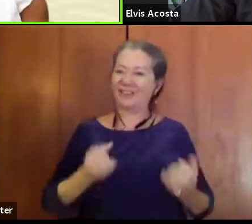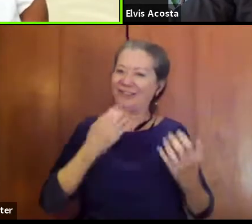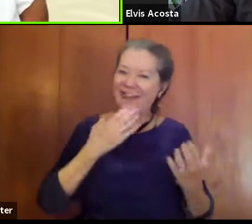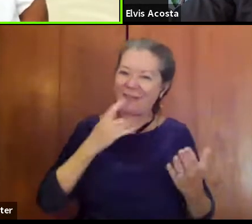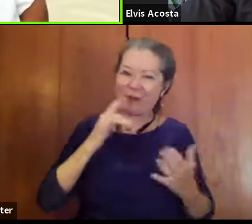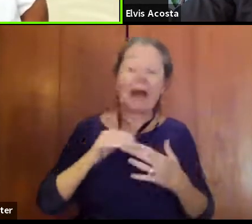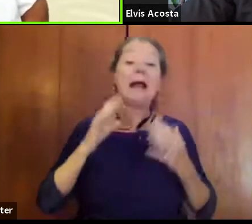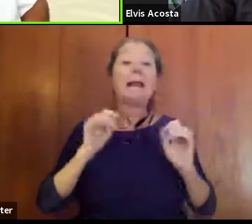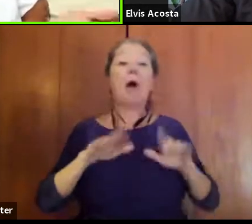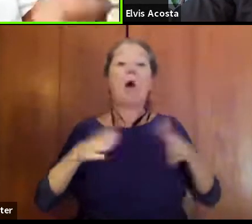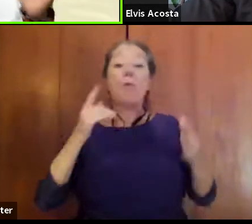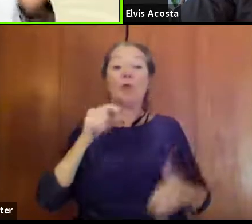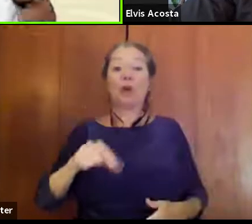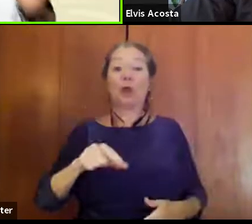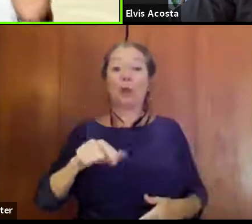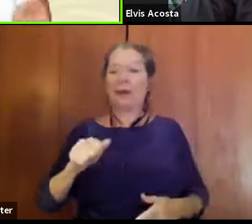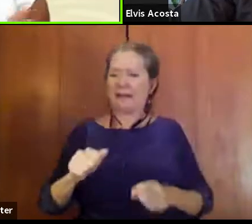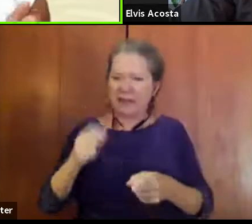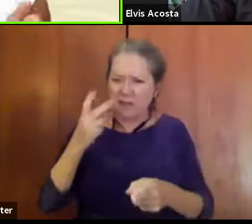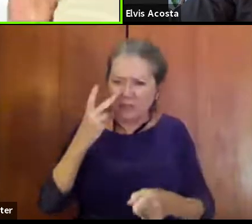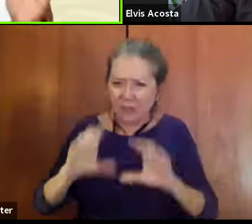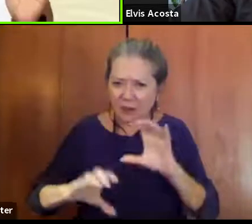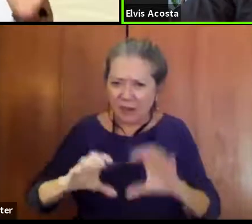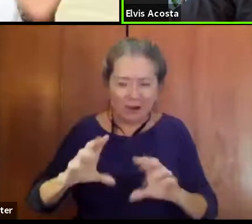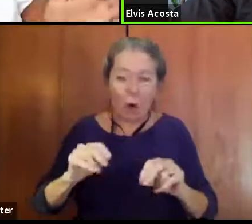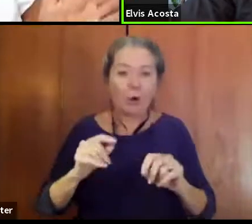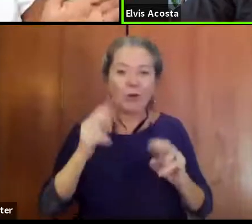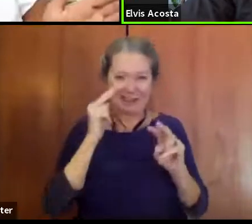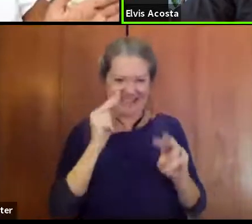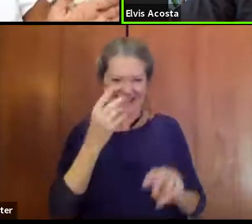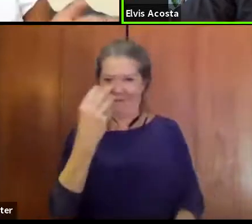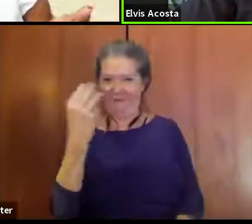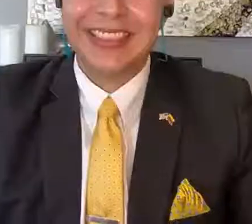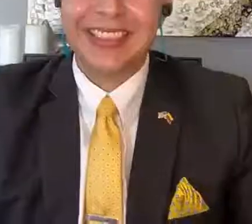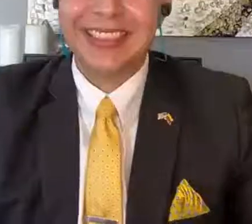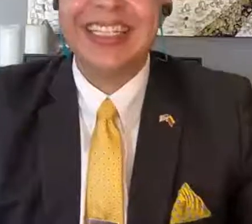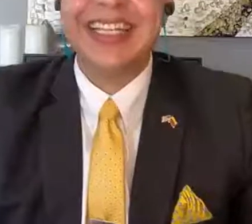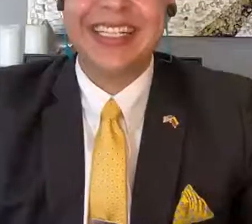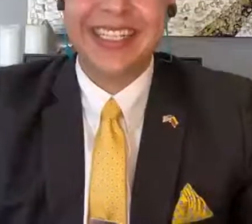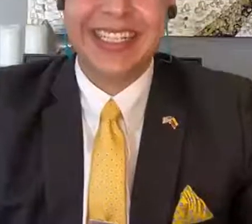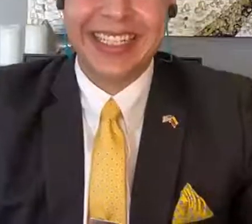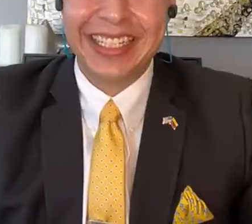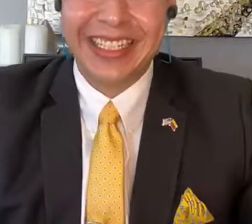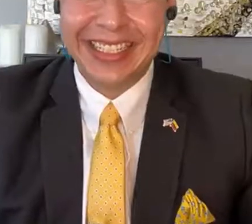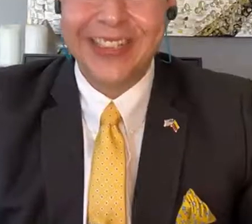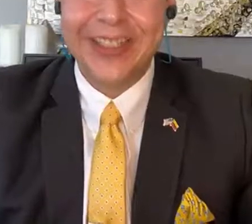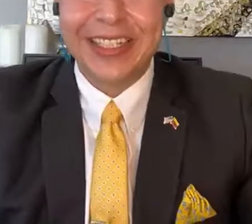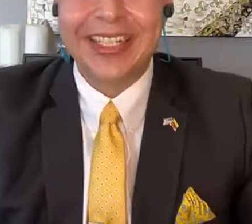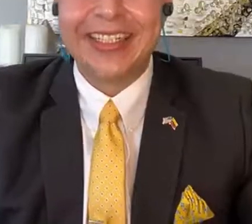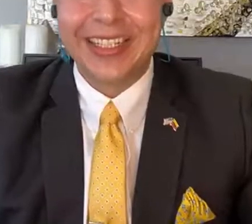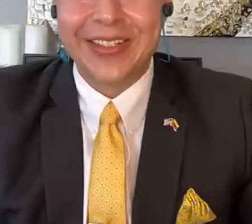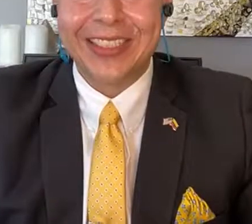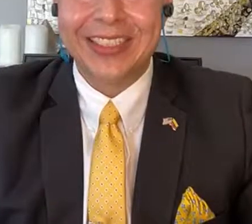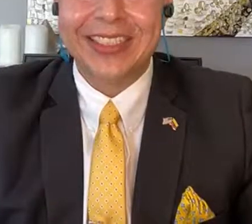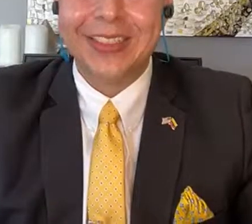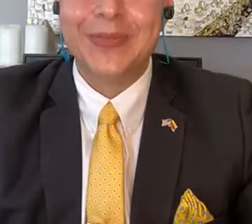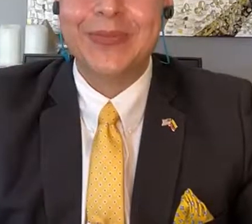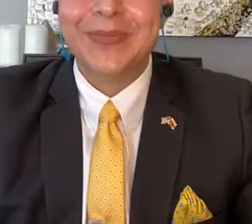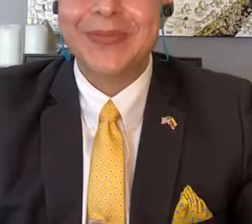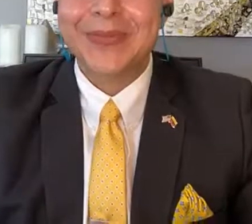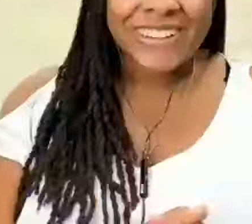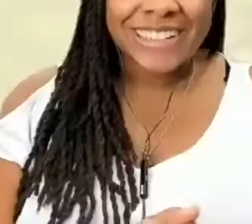chat, I don't know if you can see the chat. I know you're focused on delivery, but everybody loves you. That's very nice. Thank you,